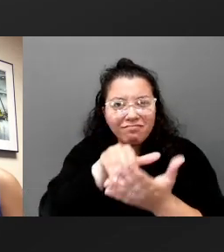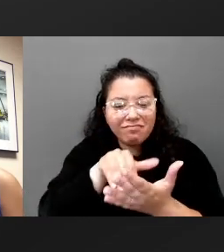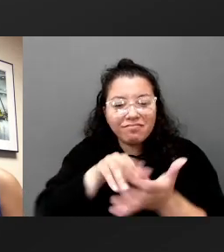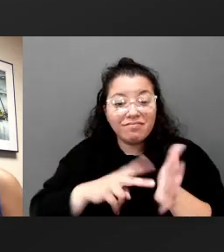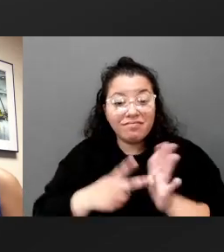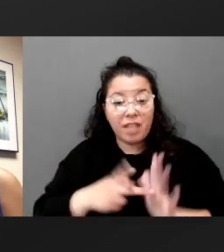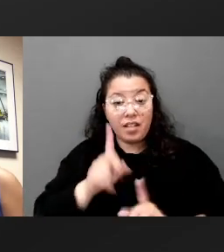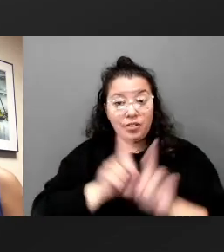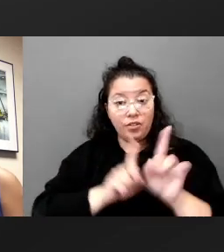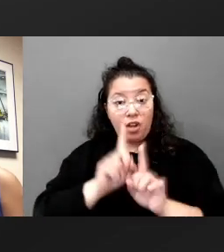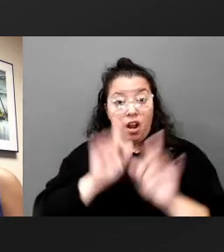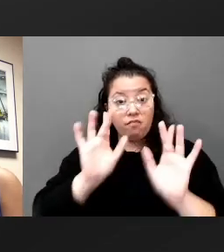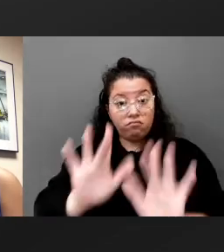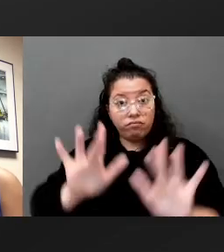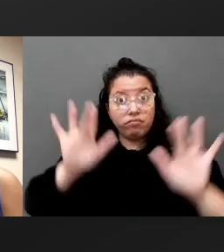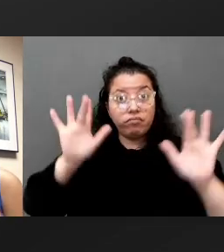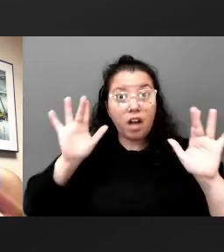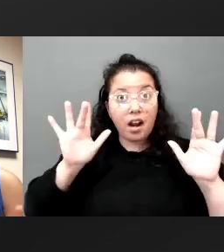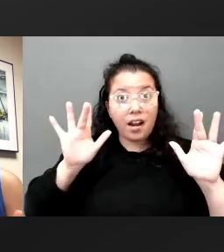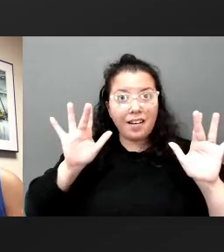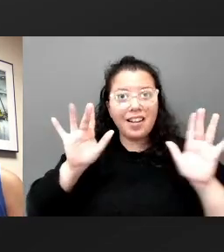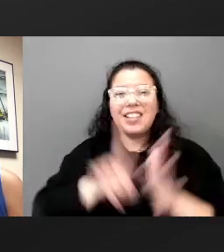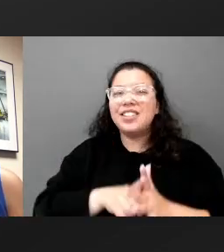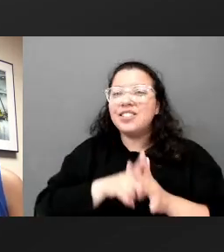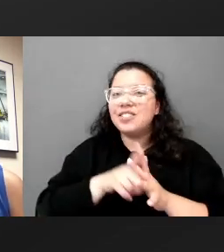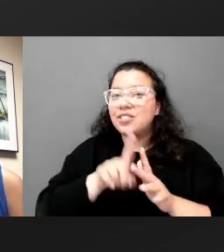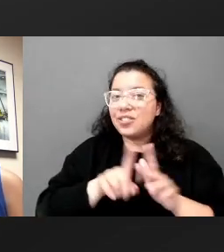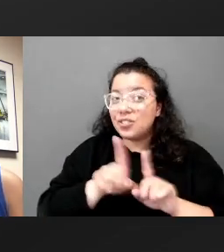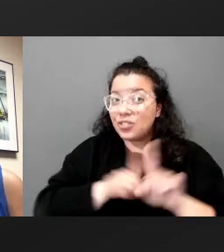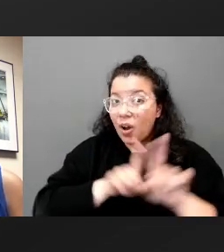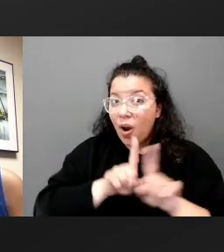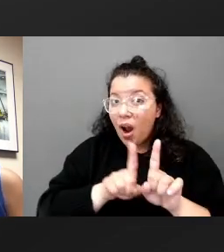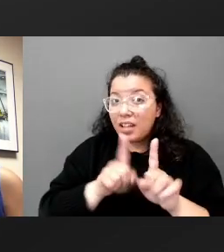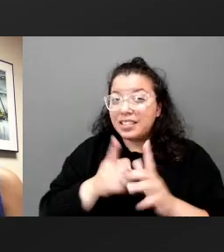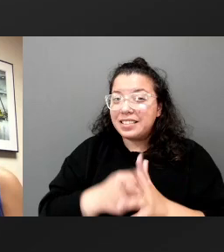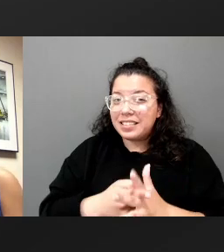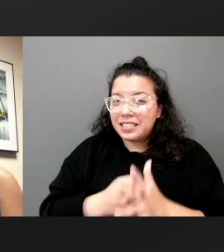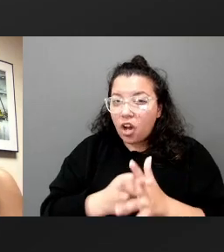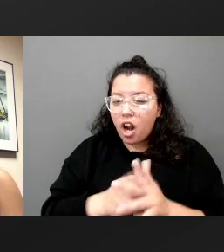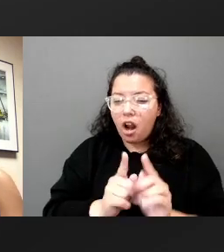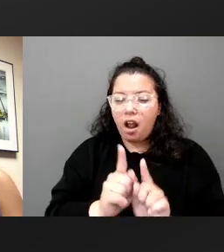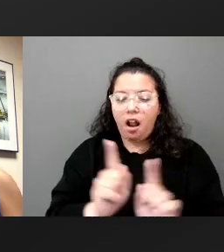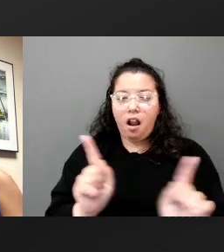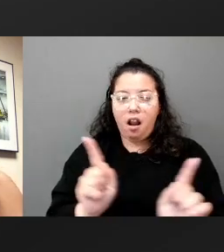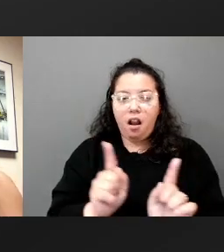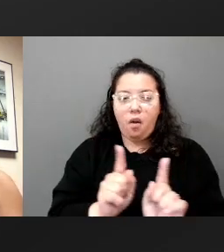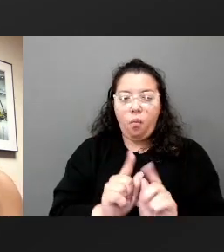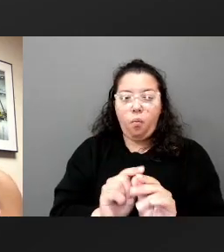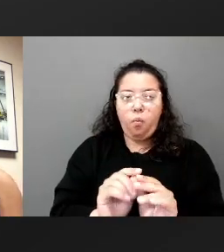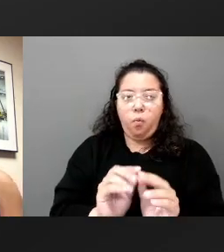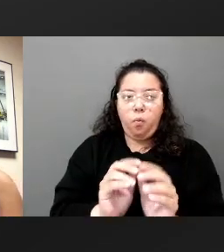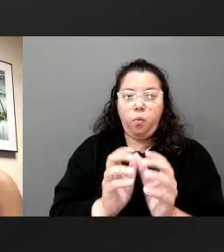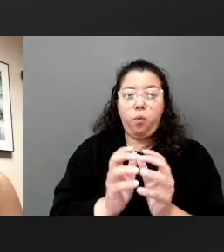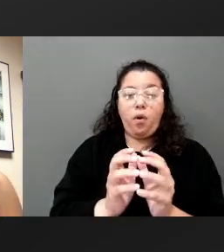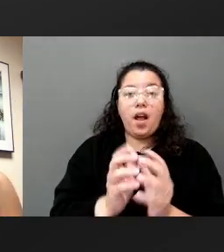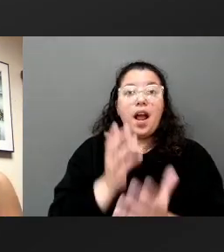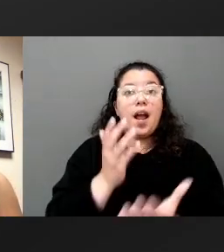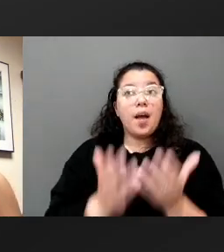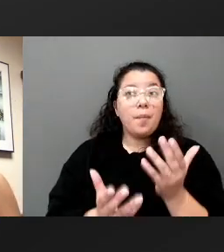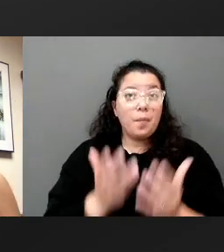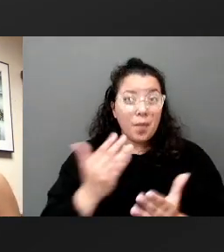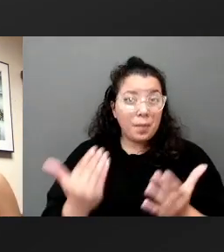and forming new stars, and also presumably new planetary systems. So there's this, as the stars